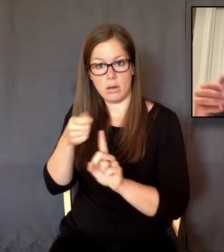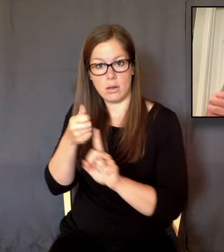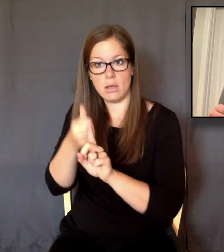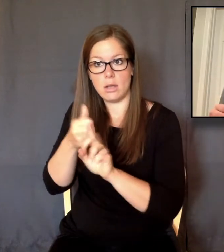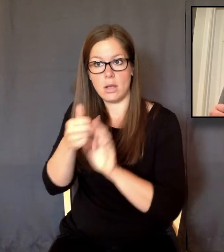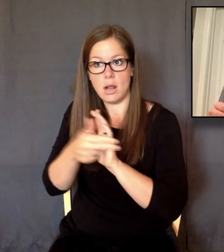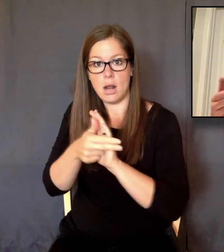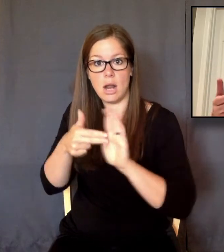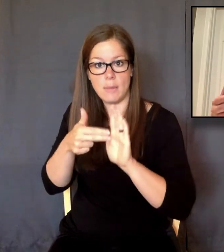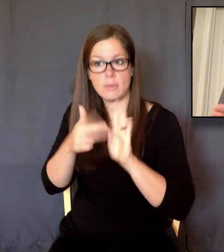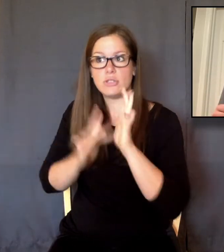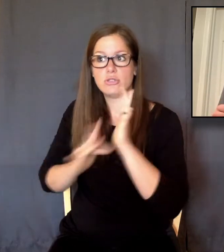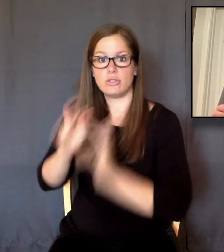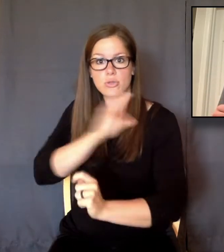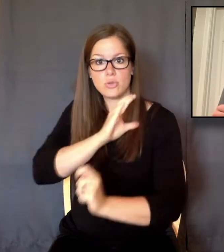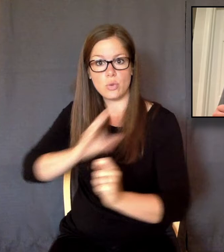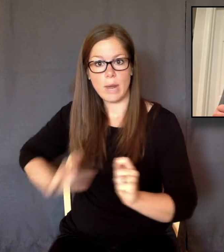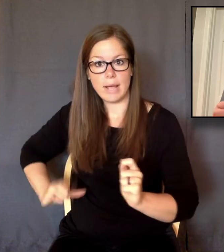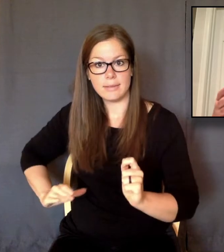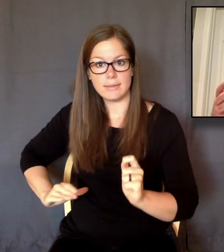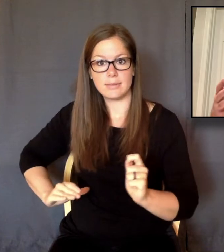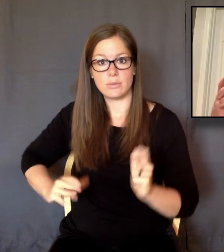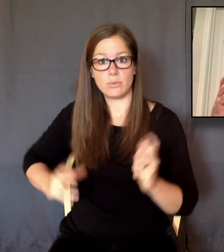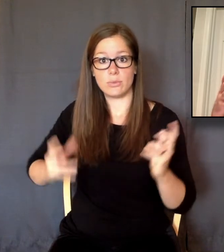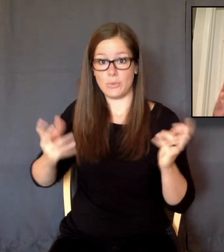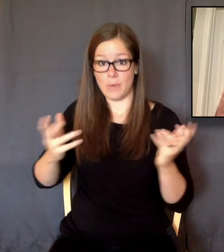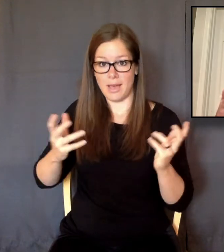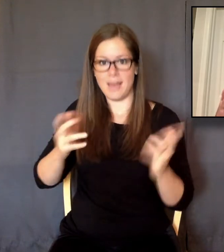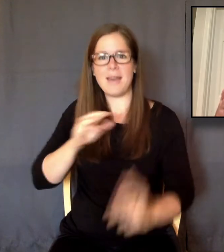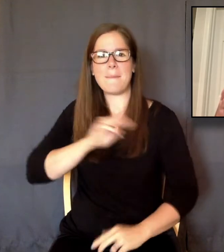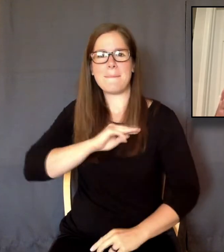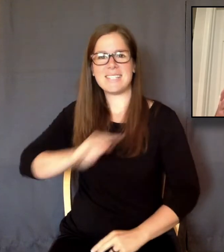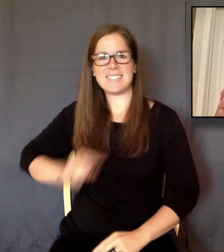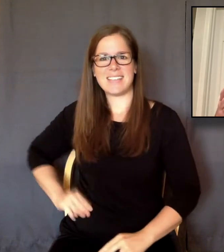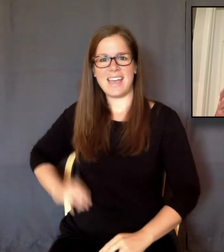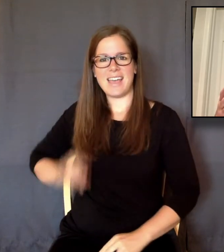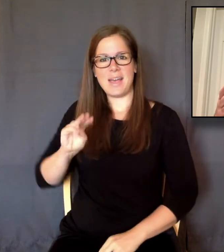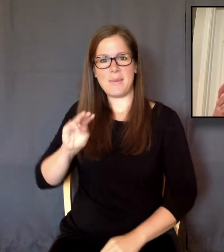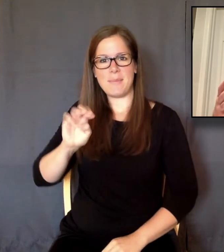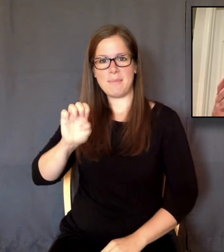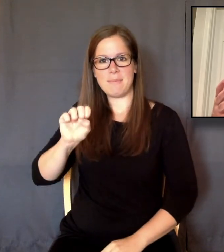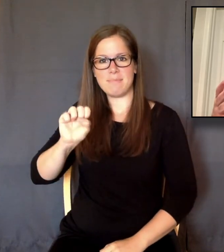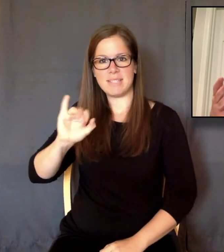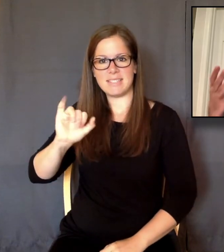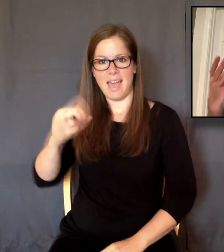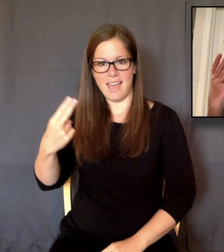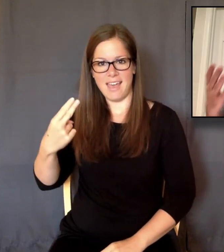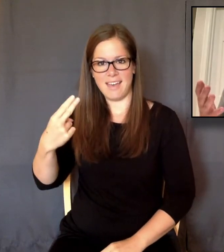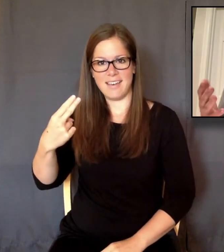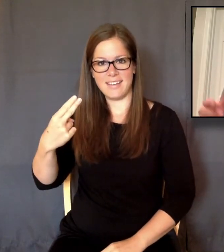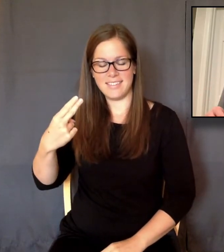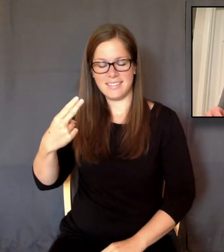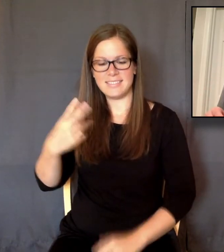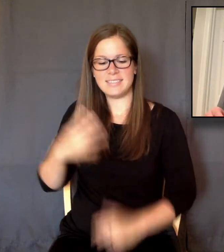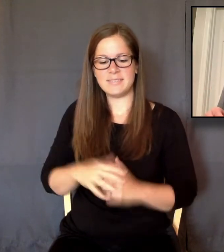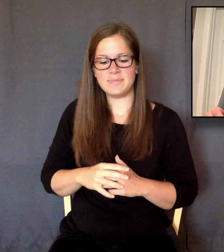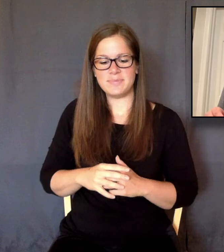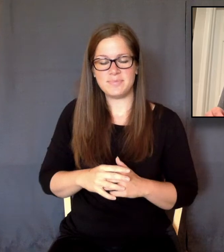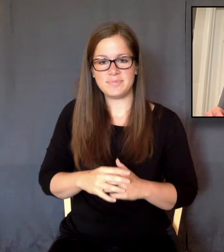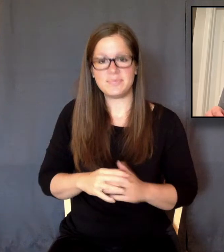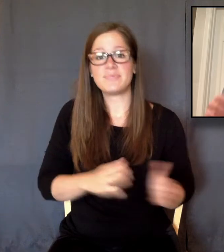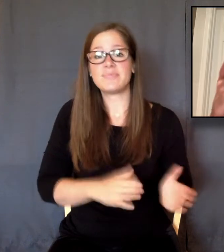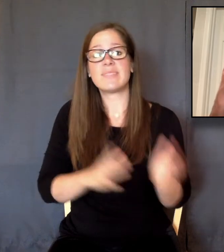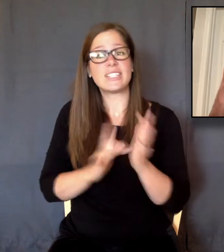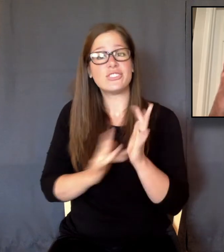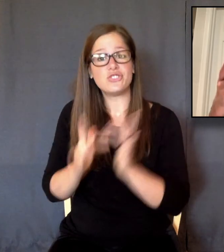the Messiah. Jesus foretelling his death, and then saying some very challenging things to those listening. If anyone